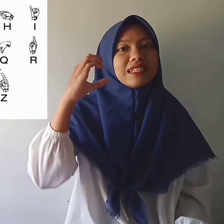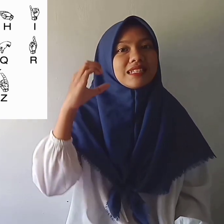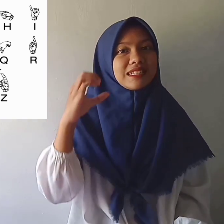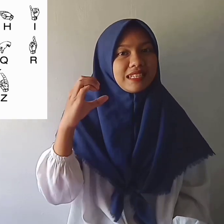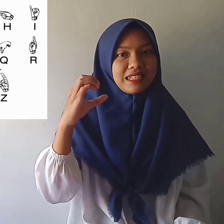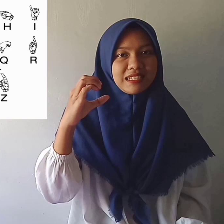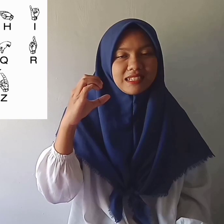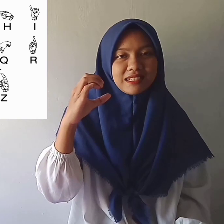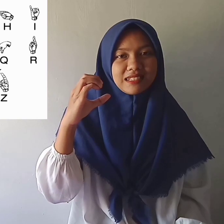C,